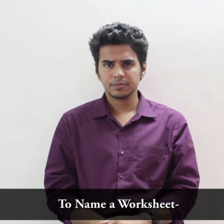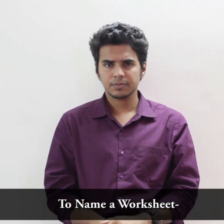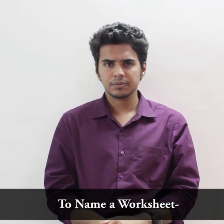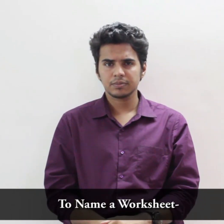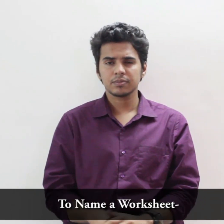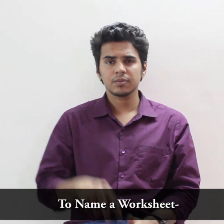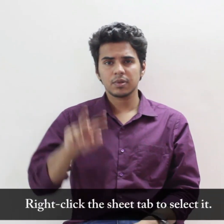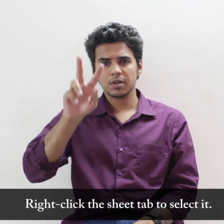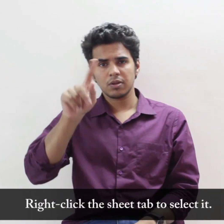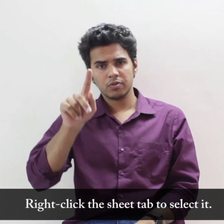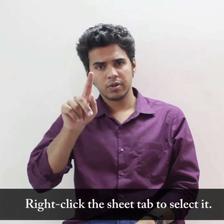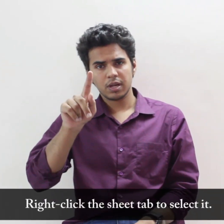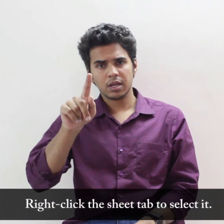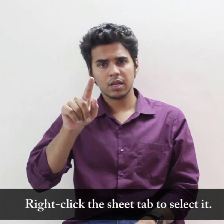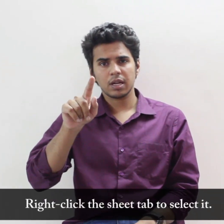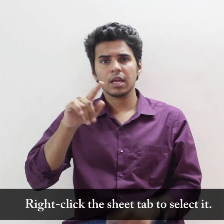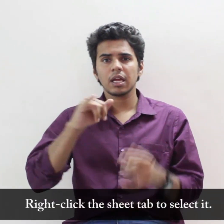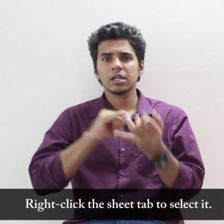right-click the Sheet tab and select it.